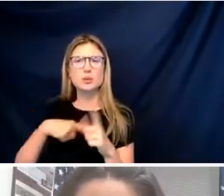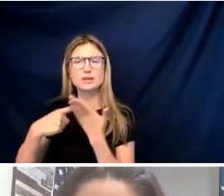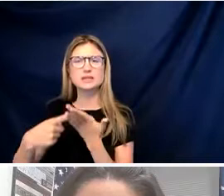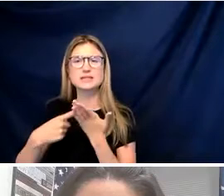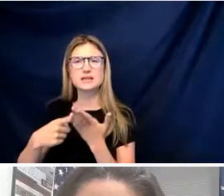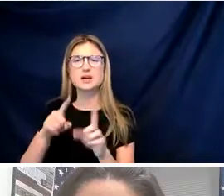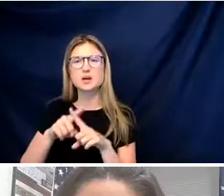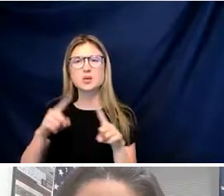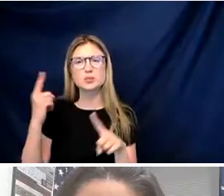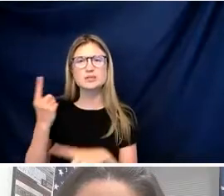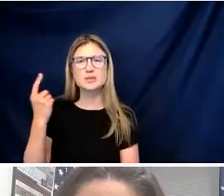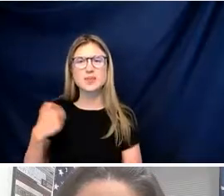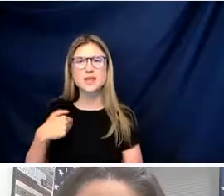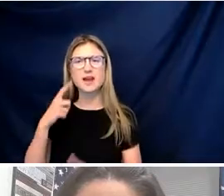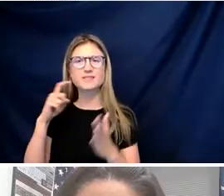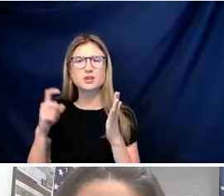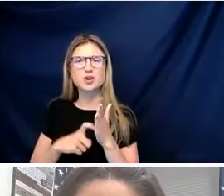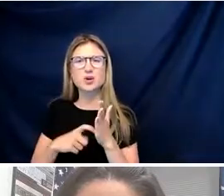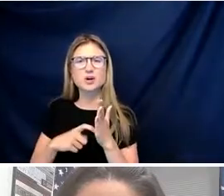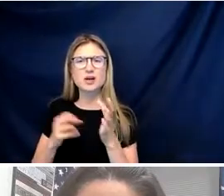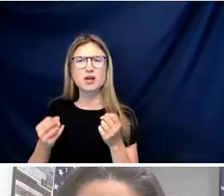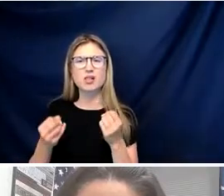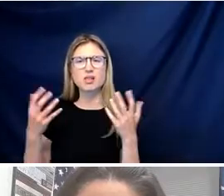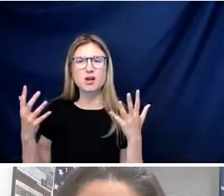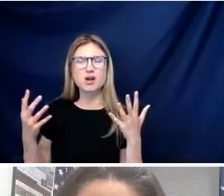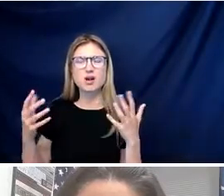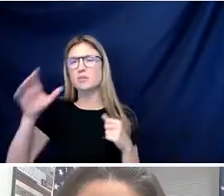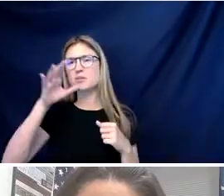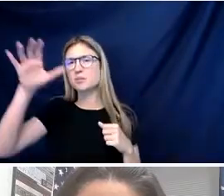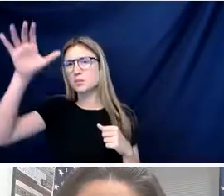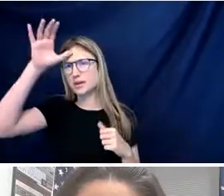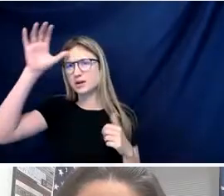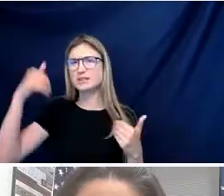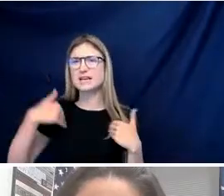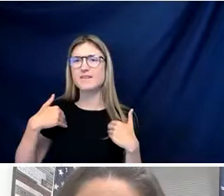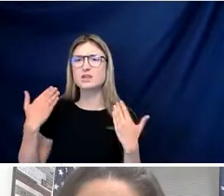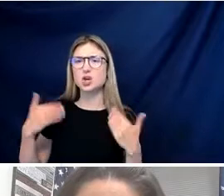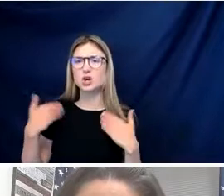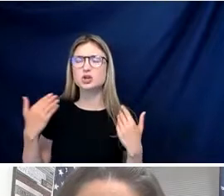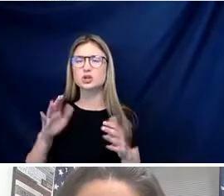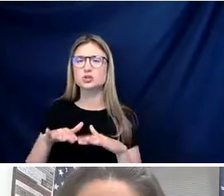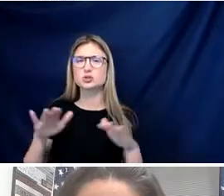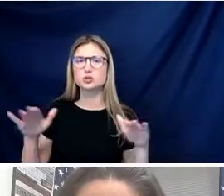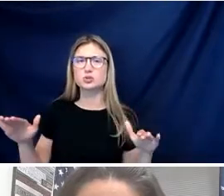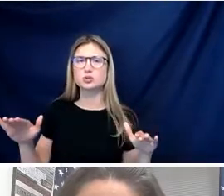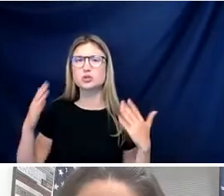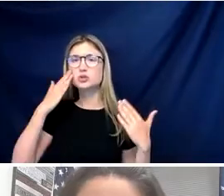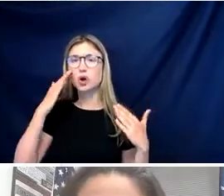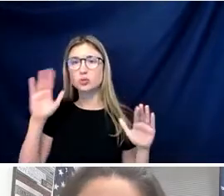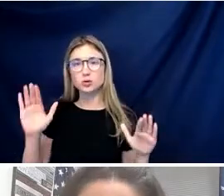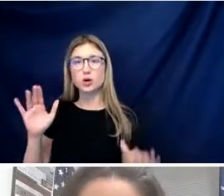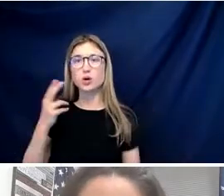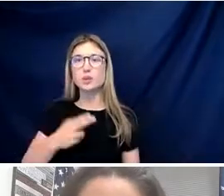I've noticed is that a lot of the parents who are of younger children don't know the